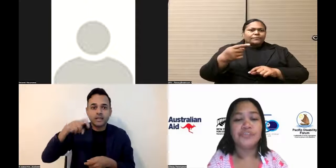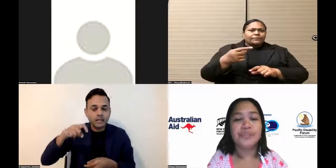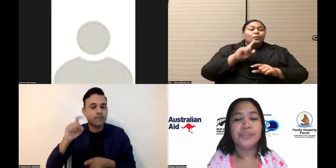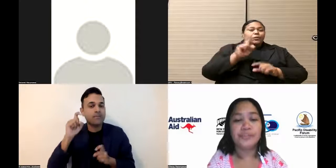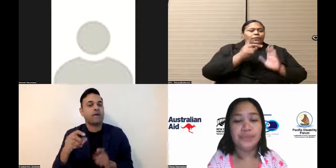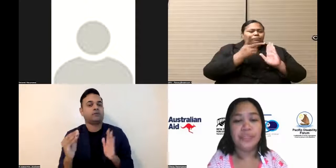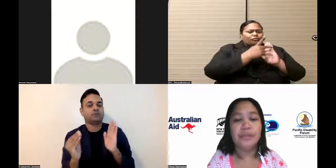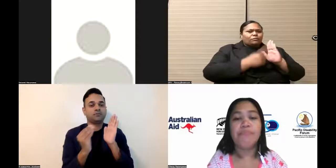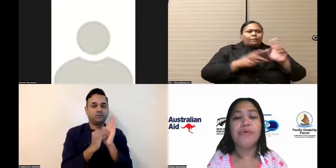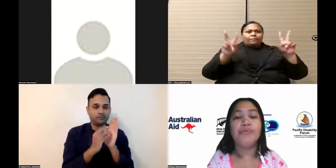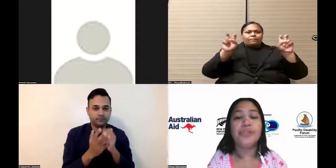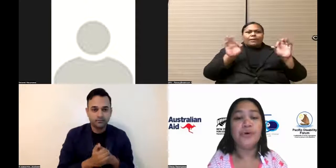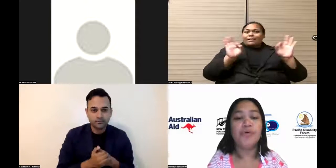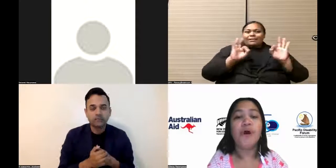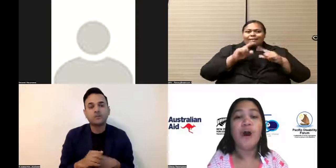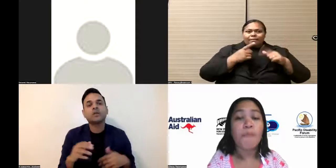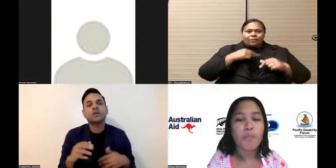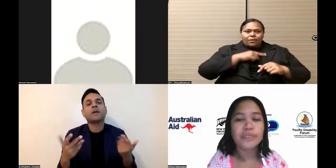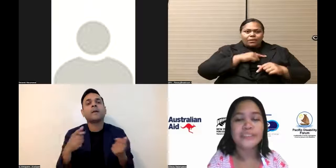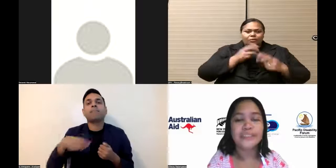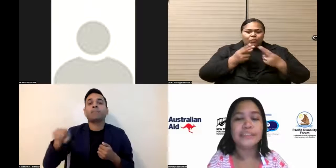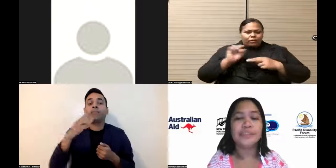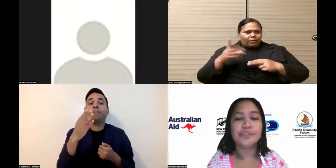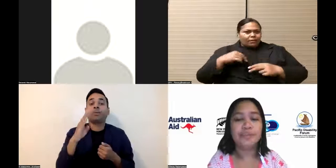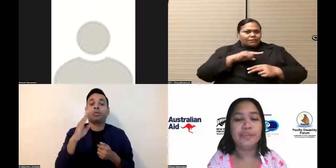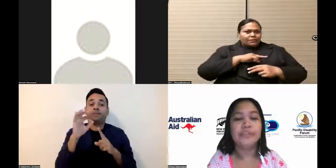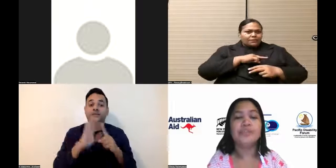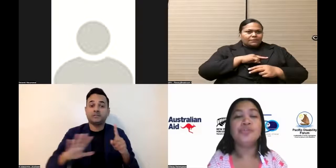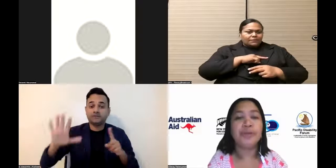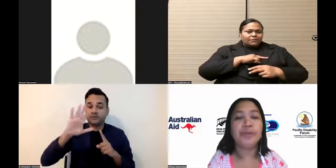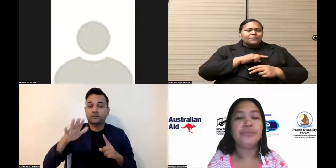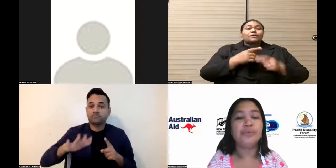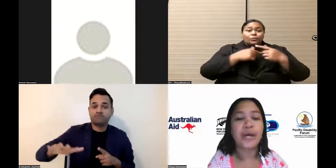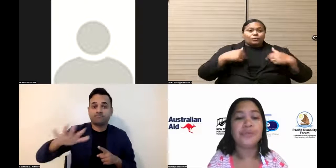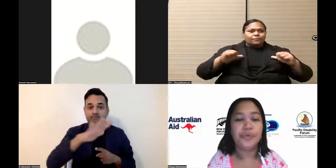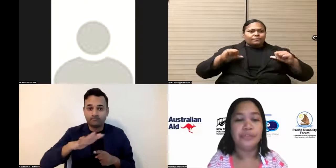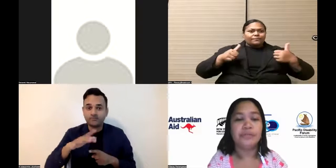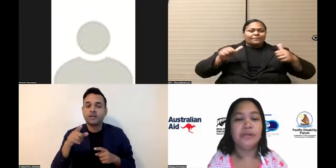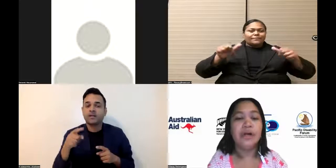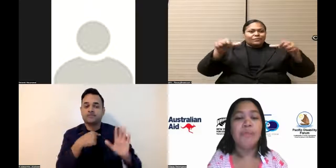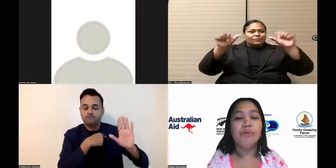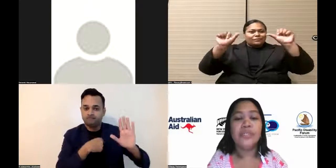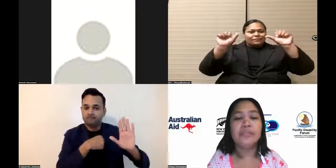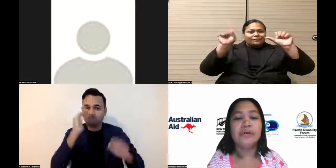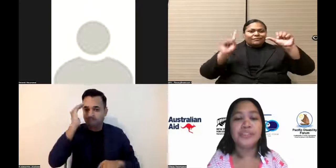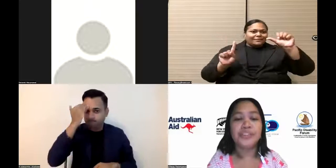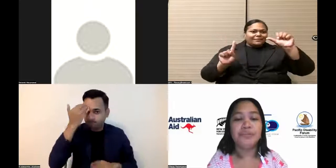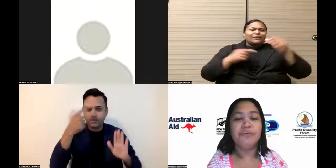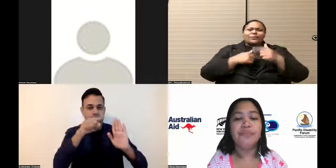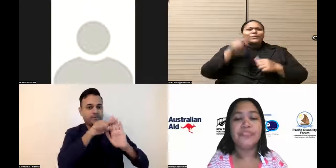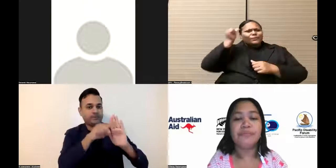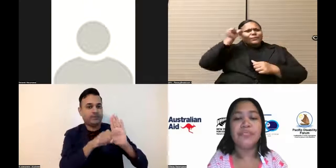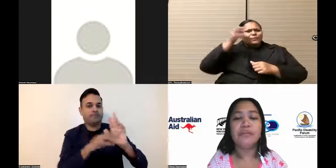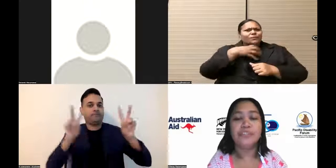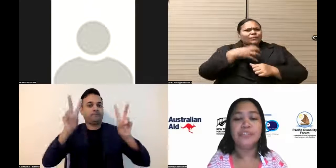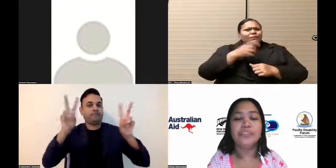our achievements today, but we know more still needs to be done to make the right real. Political ownership